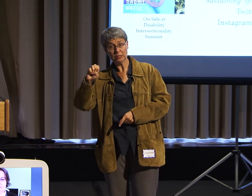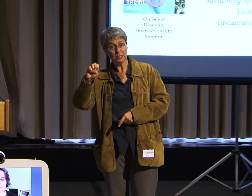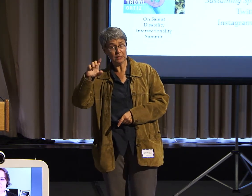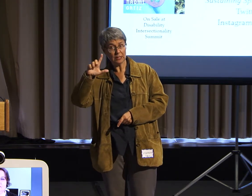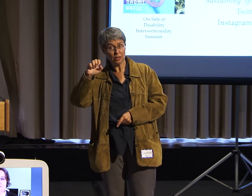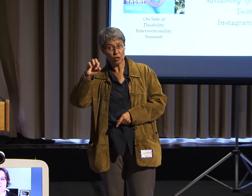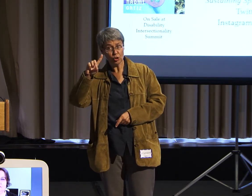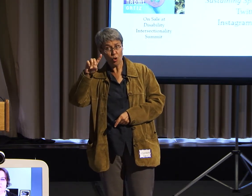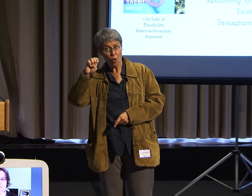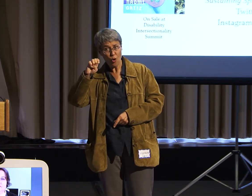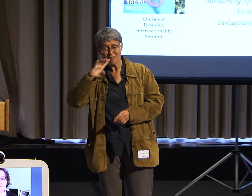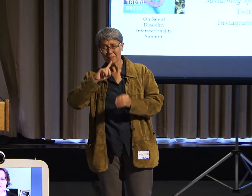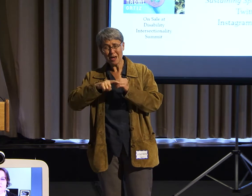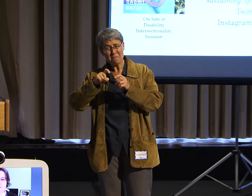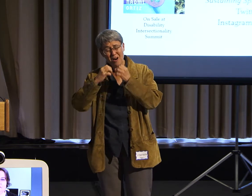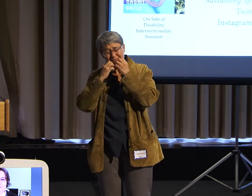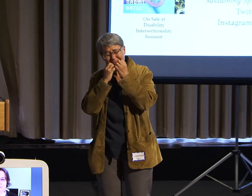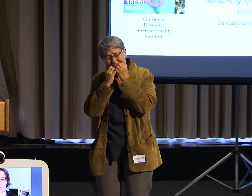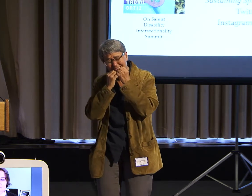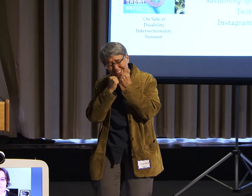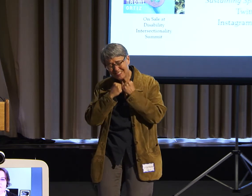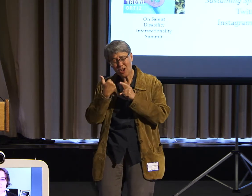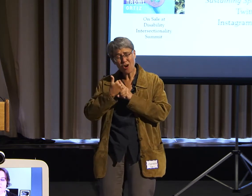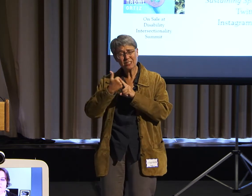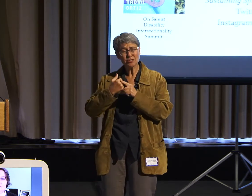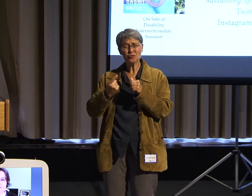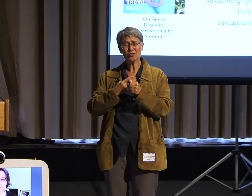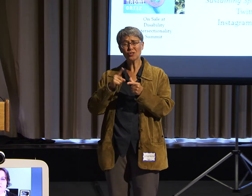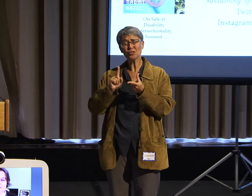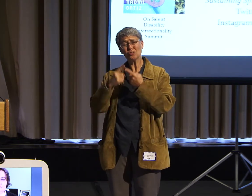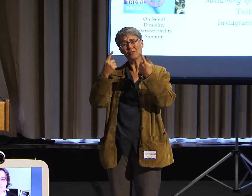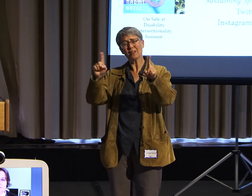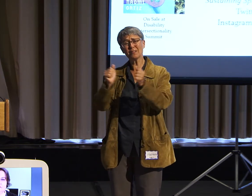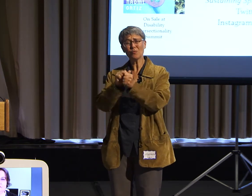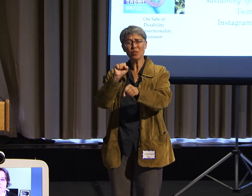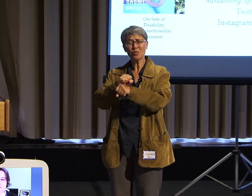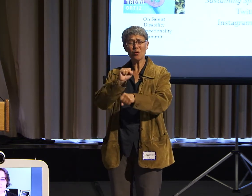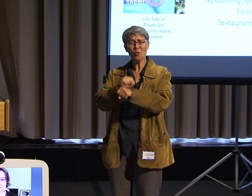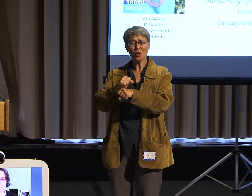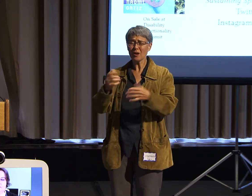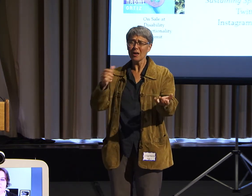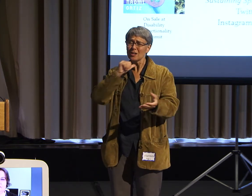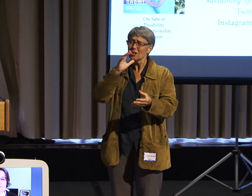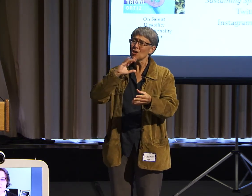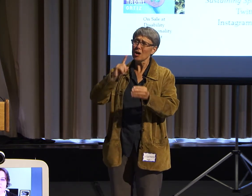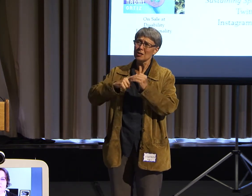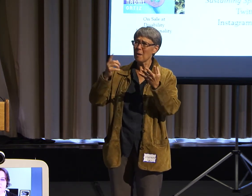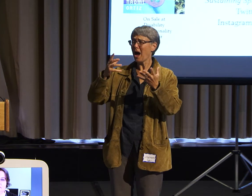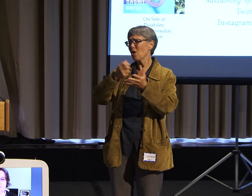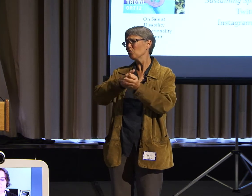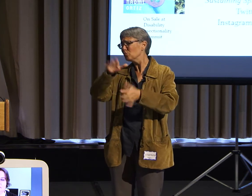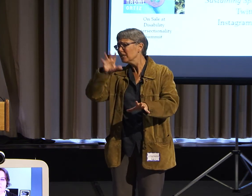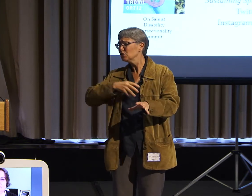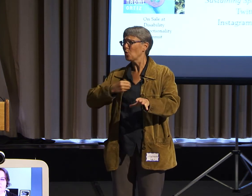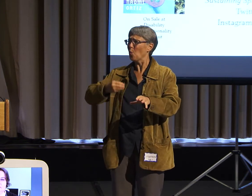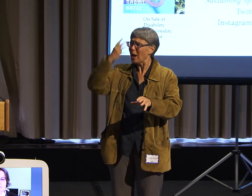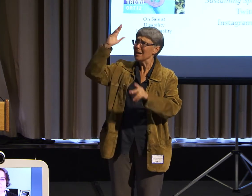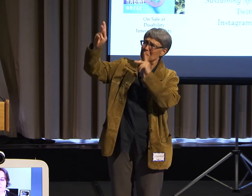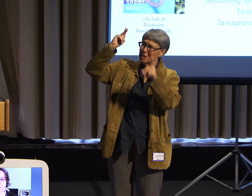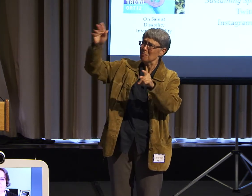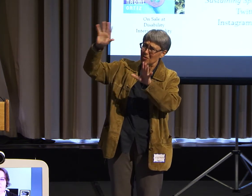if you don't finish this project or this task or get this particular job or whatever. But then we don't apply it to ourselves. Hold